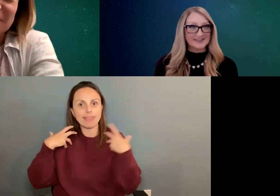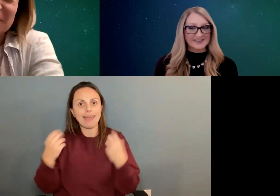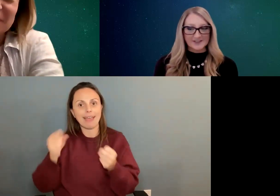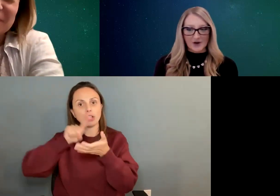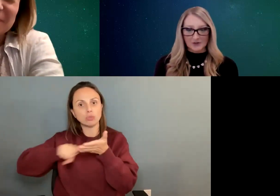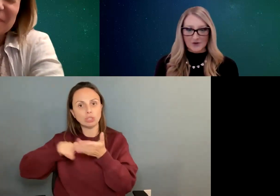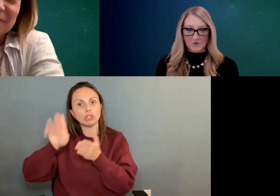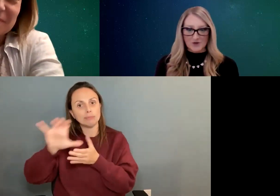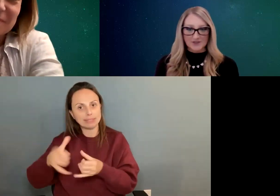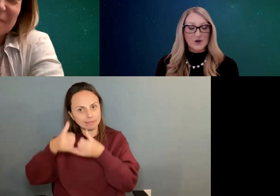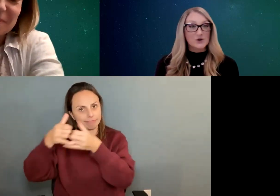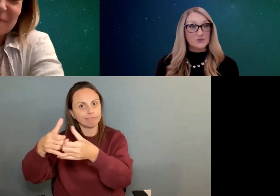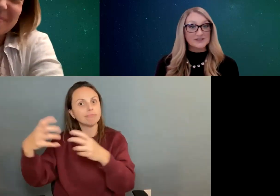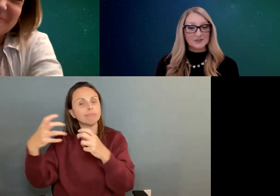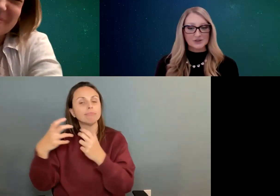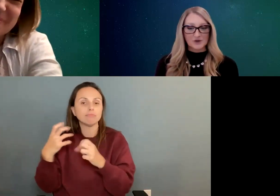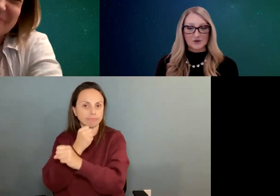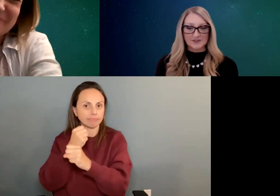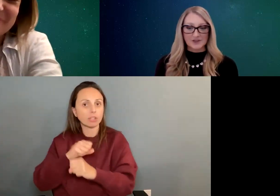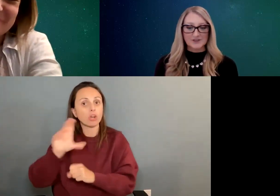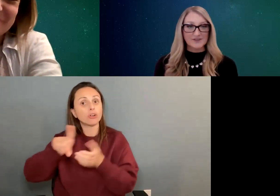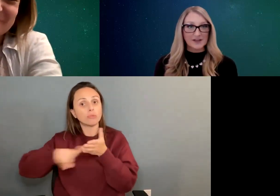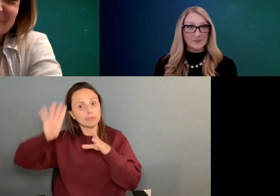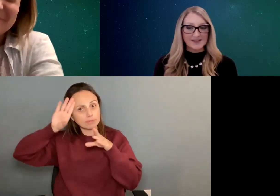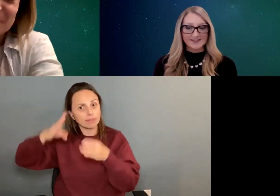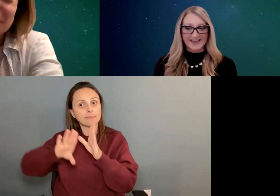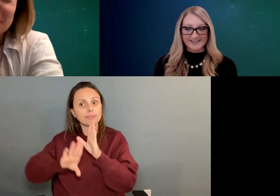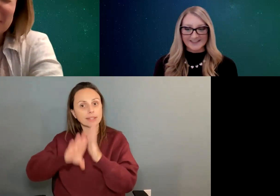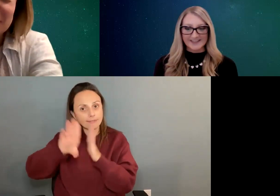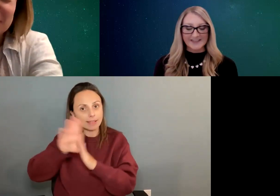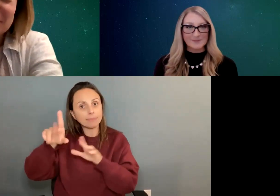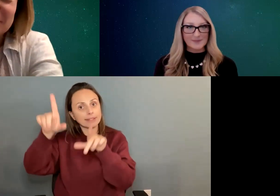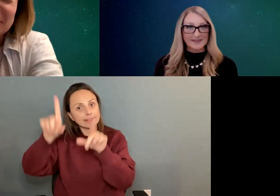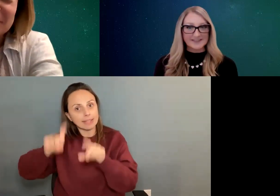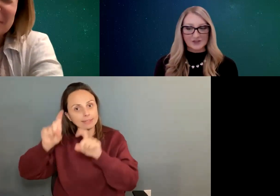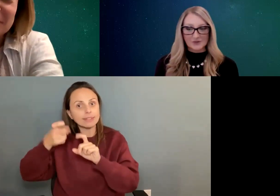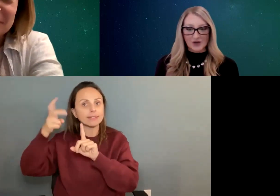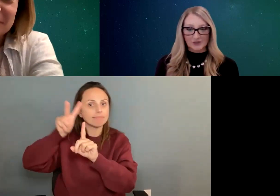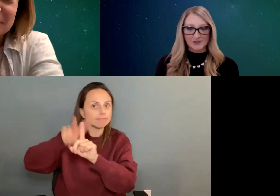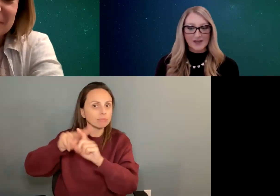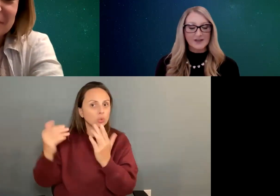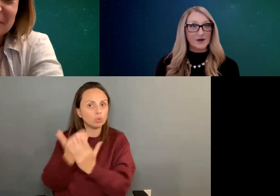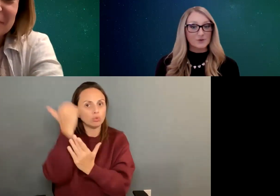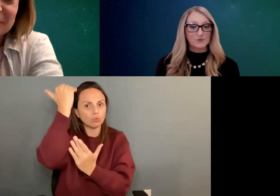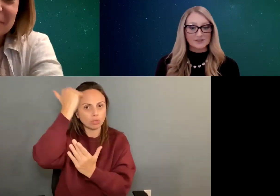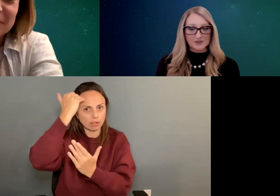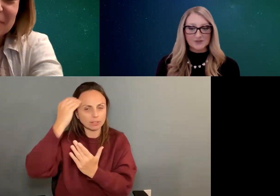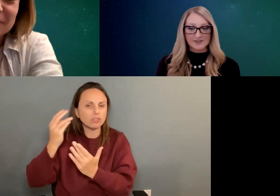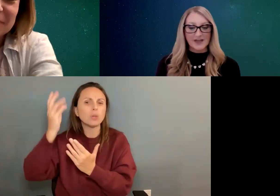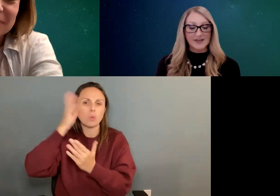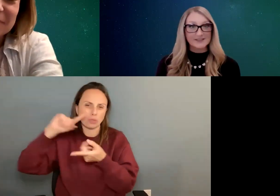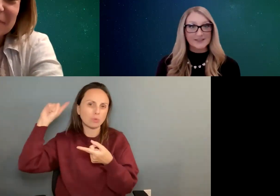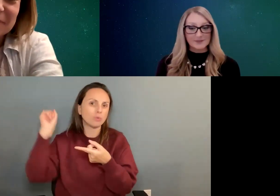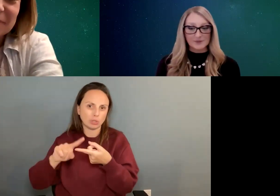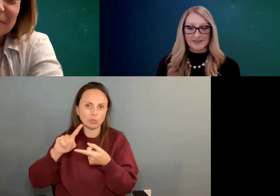Research BC Scholar Award. Her research focuses on developing, testing, and implementing new knowledge that will reduce